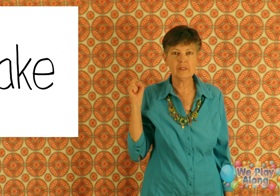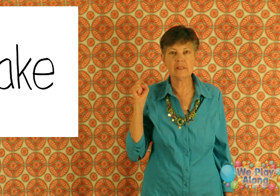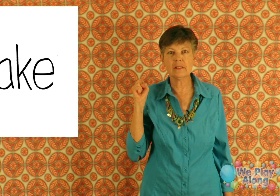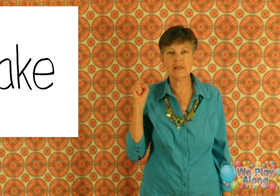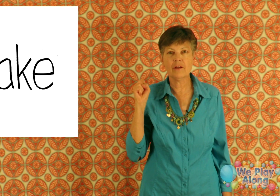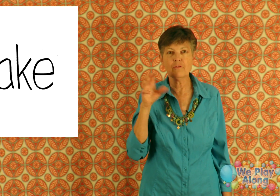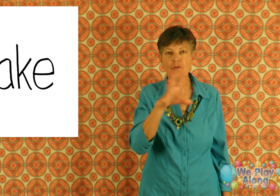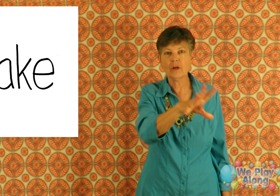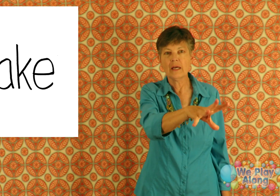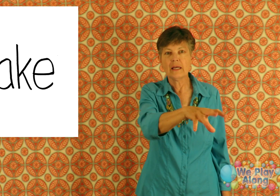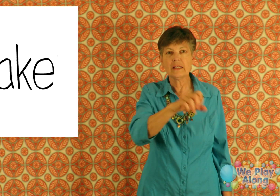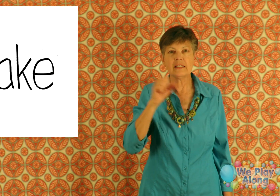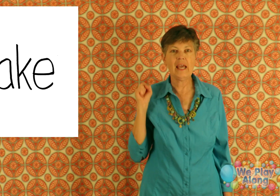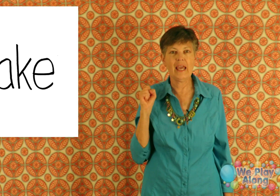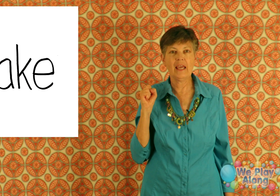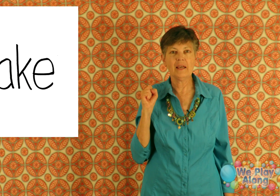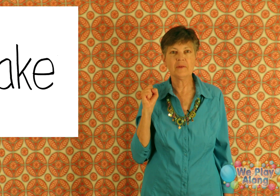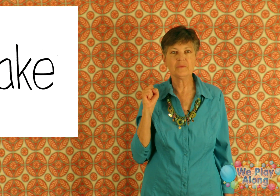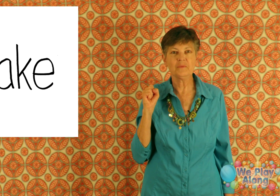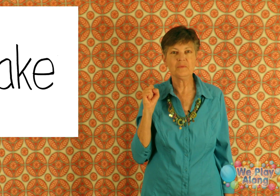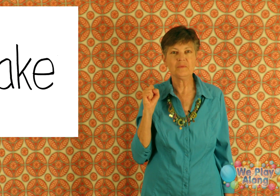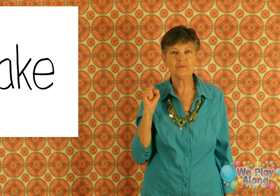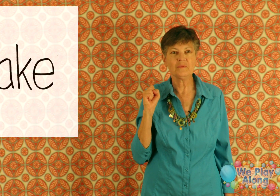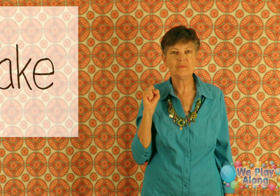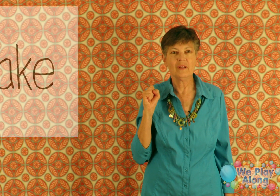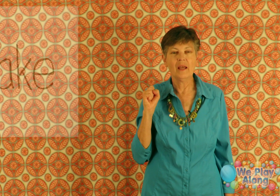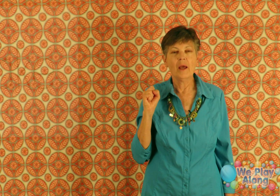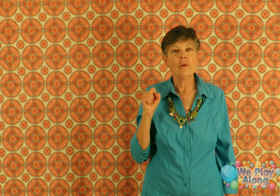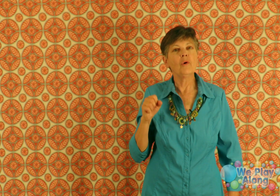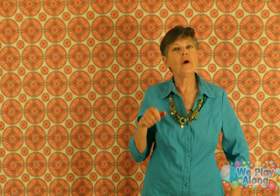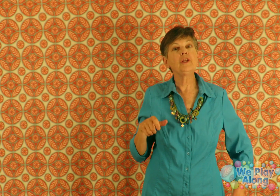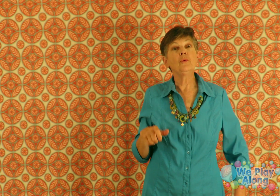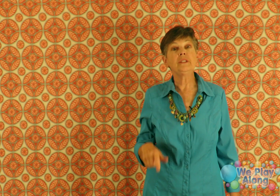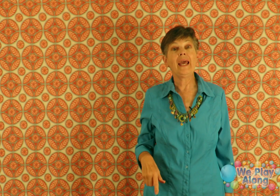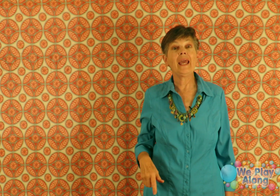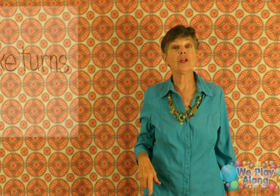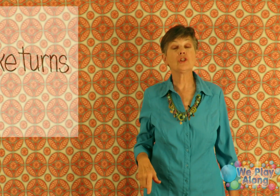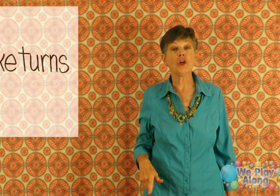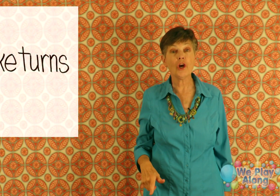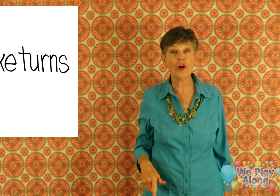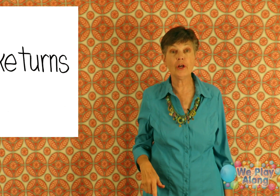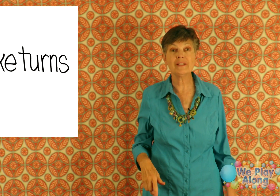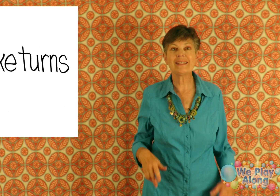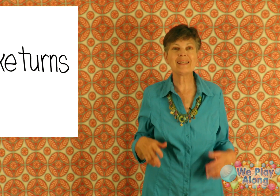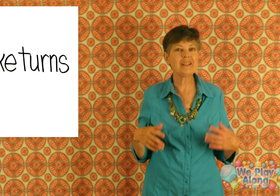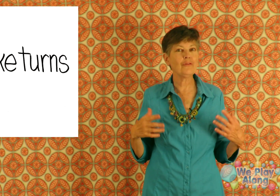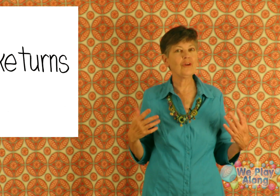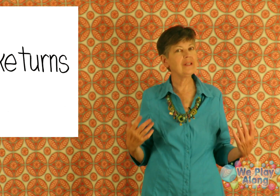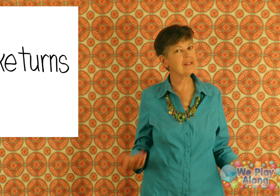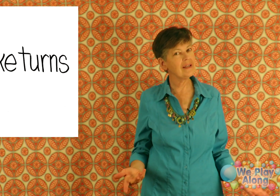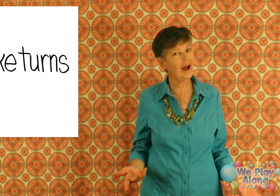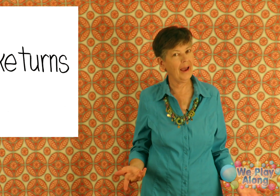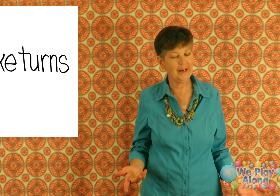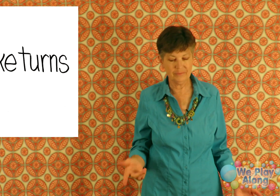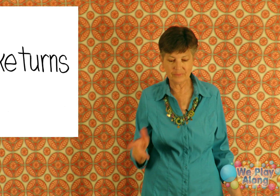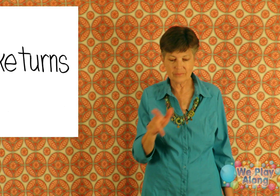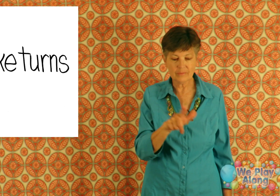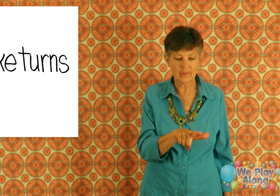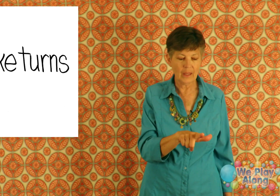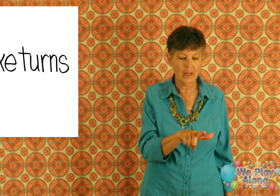is a sign for take. But when you take turns, it's a different sign.